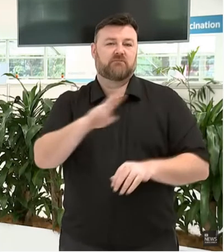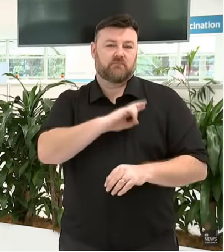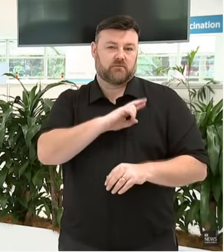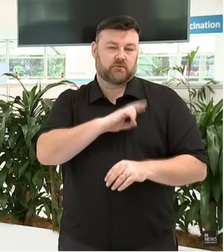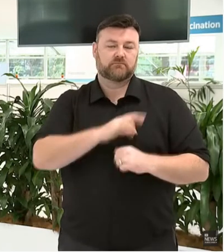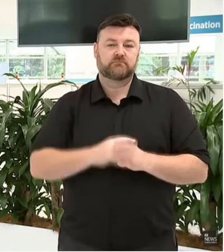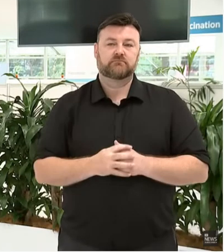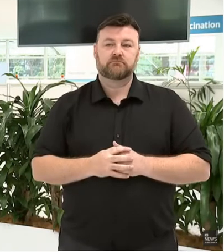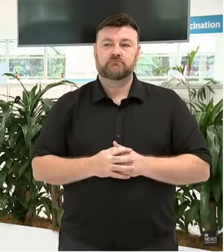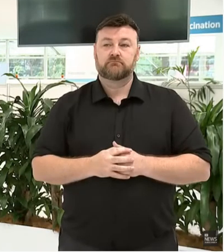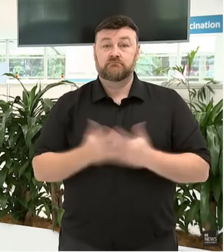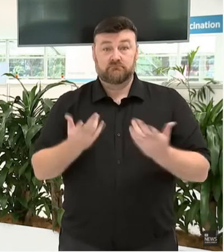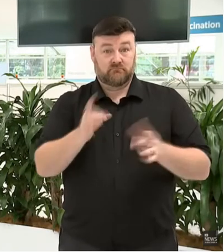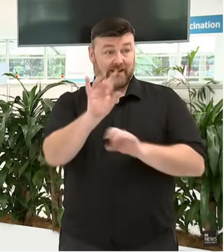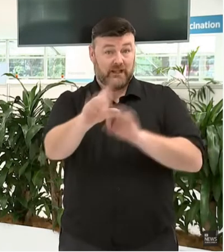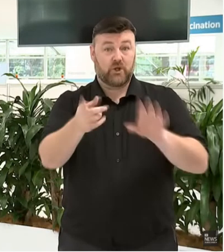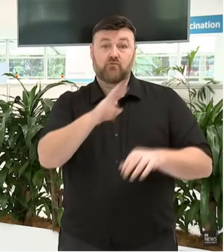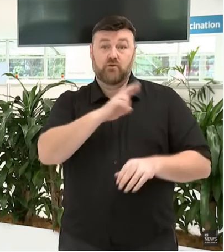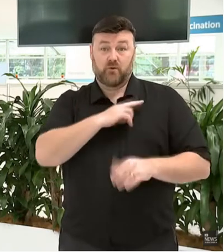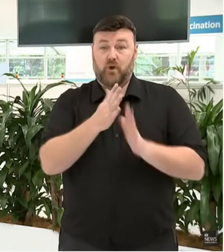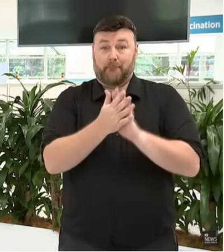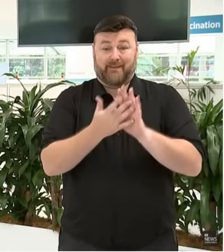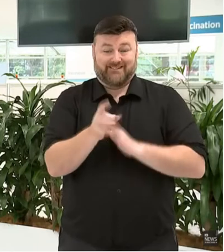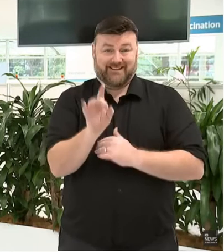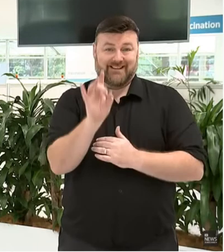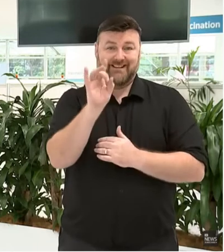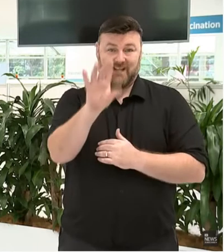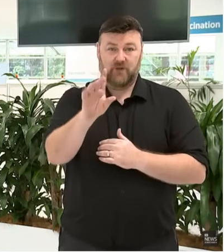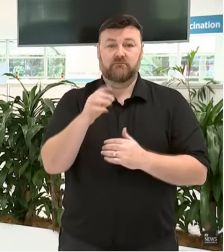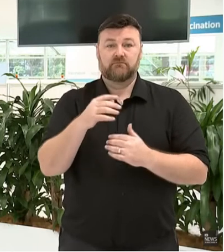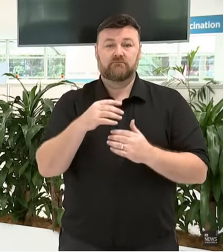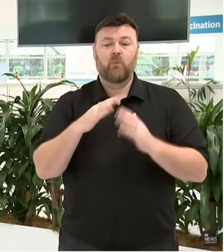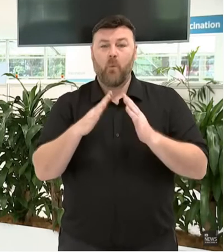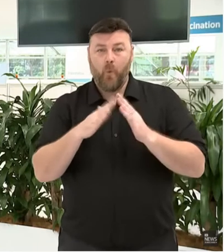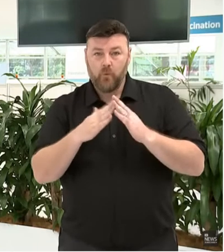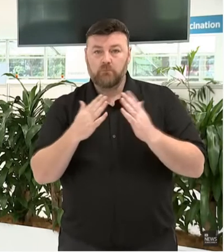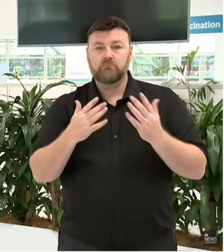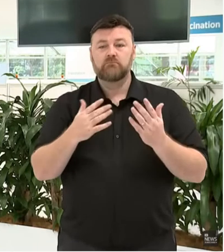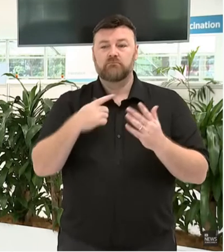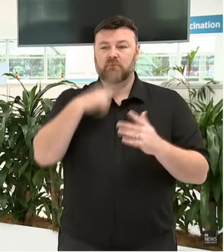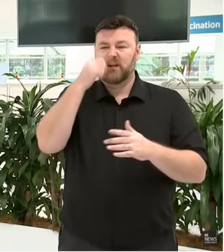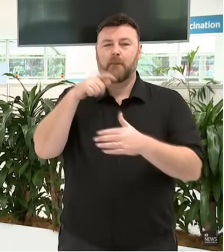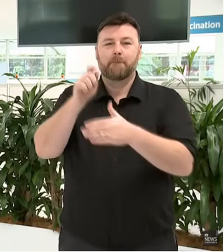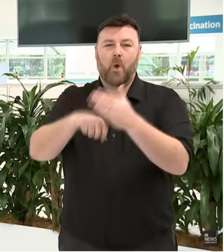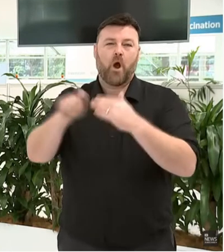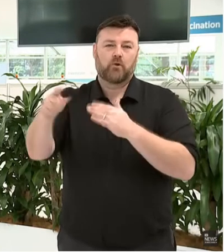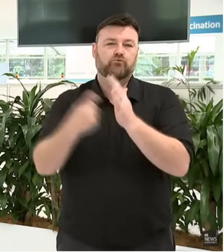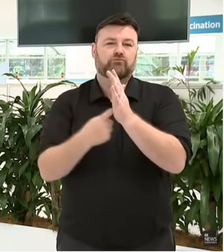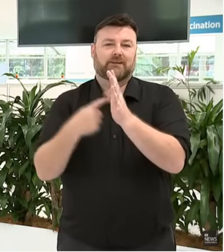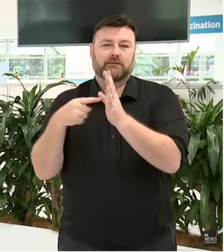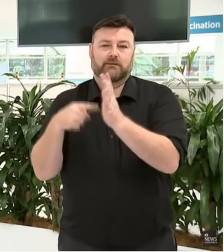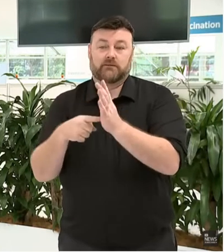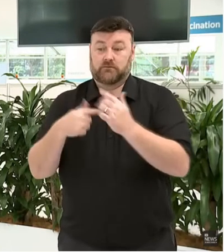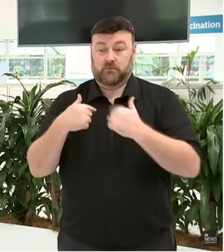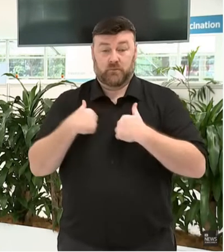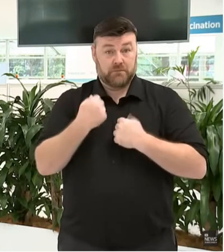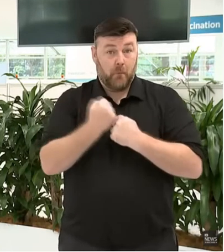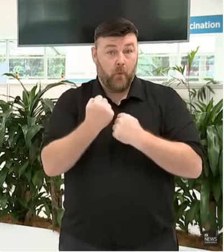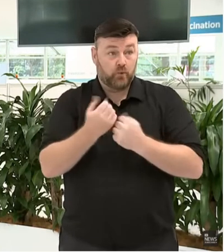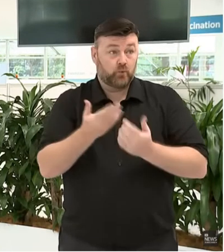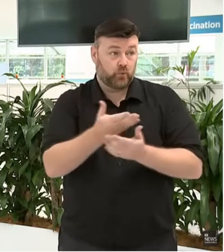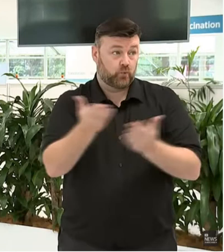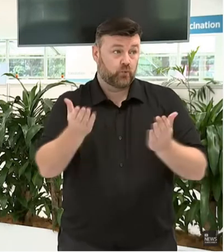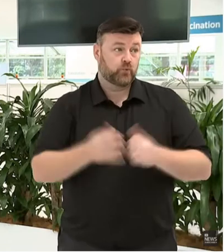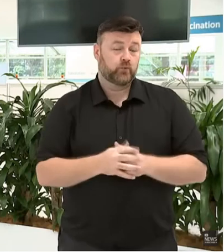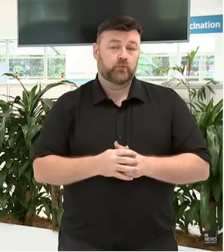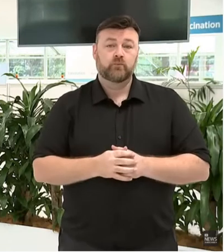Personal responsibility meaning you will take those, you'll have those tests at home. You can either purchase them at your pharmacy. We will support that. We will